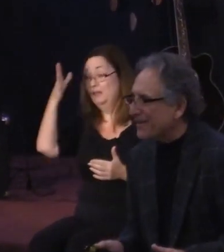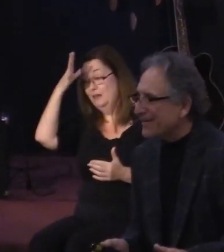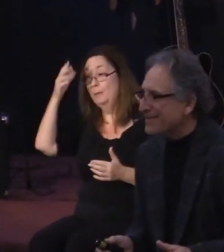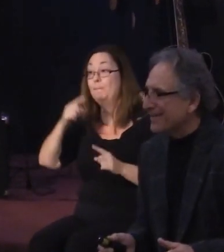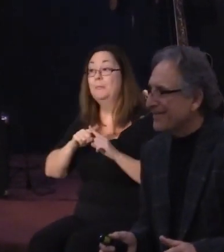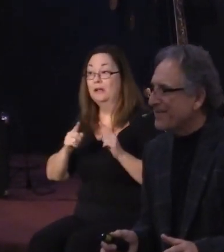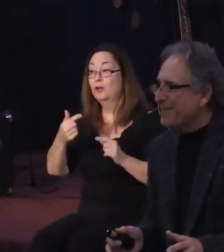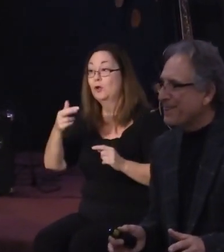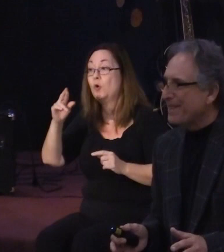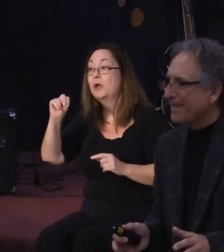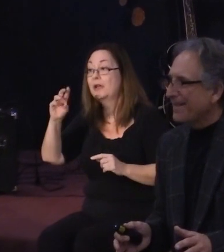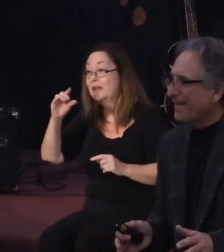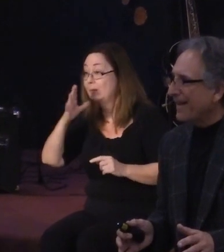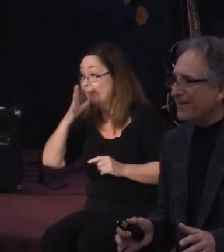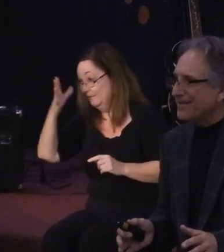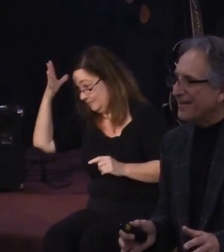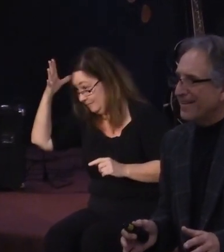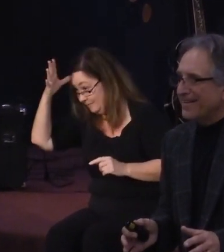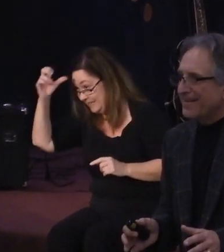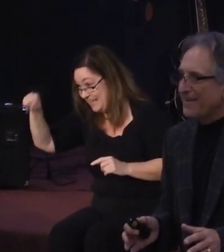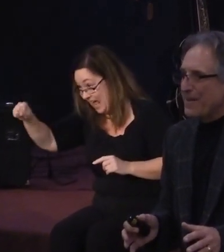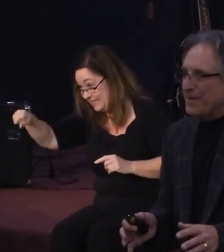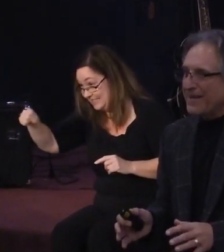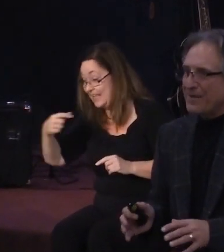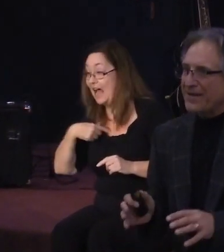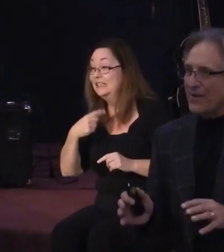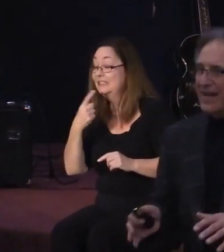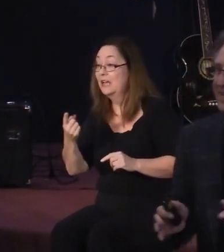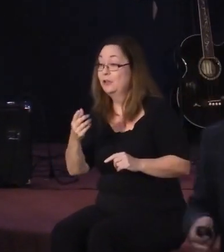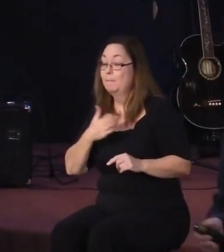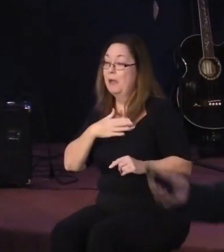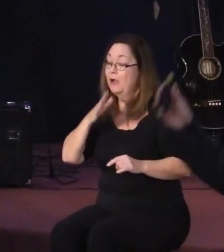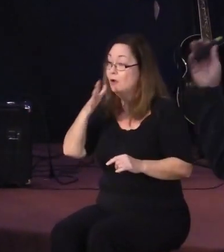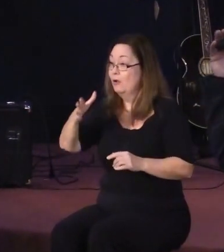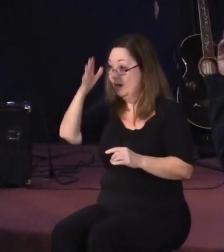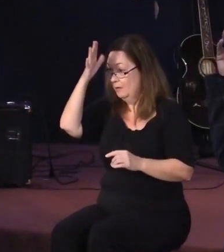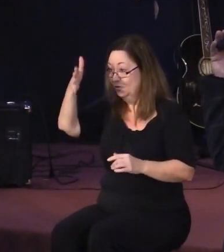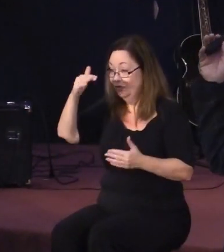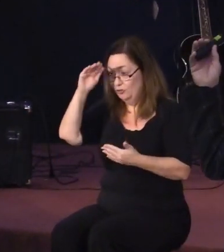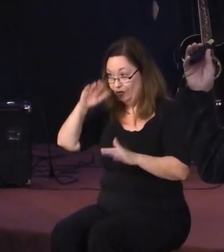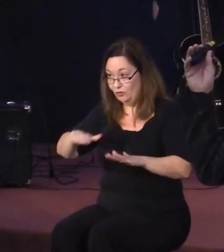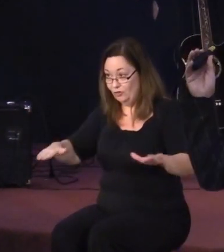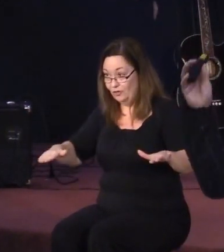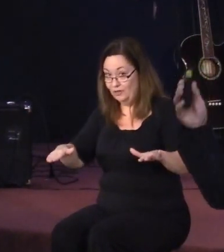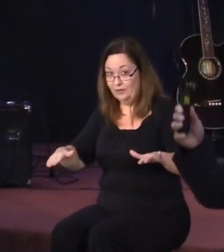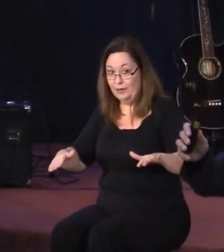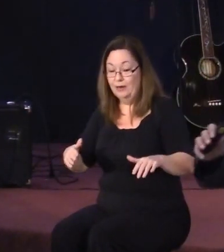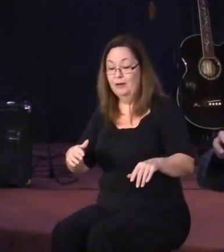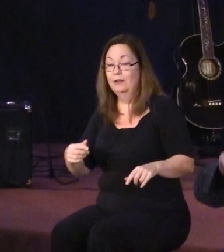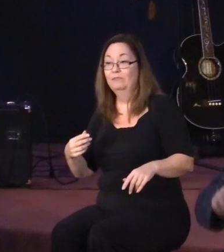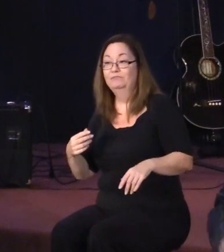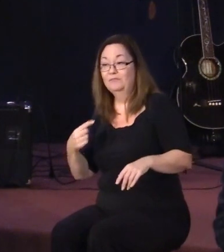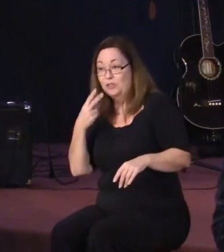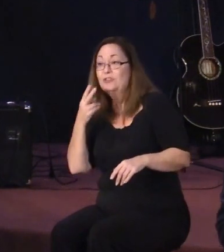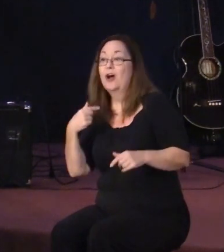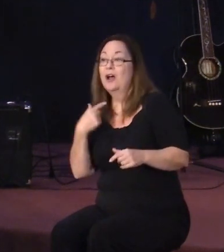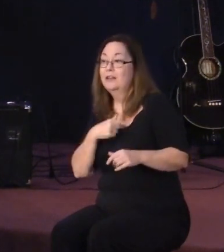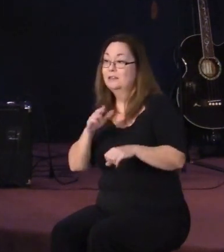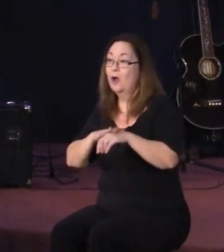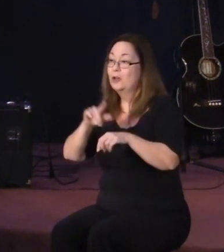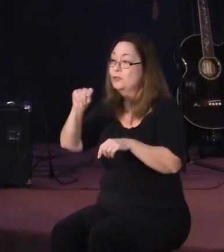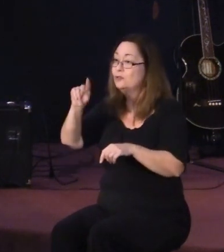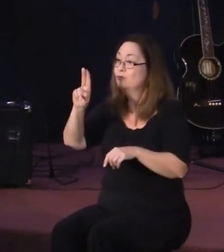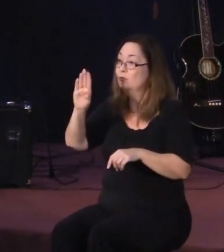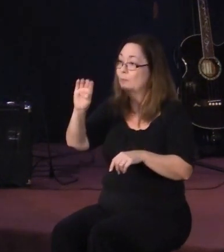listen to grandparents. I tell you, my grandkids, you saw the thing. My grandson and I out there on that tube,